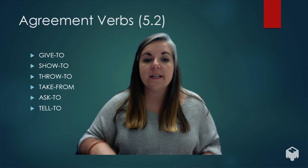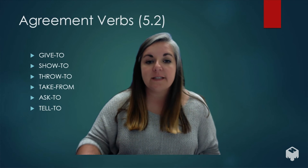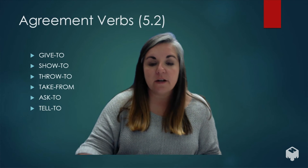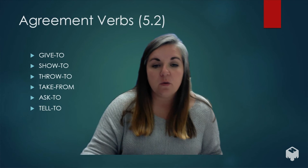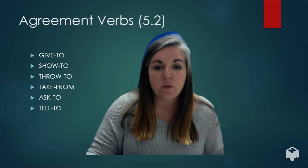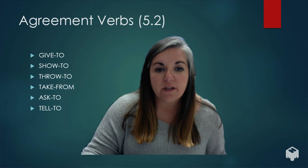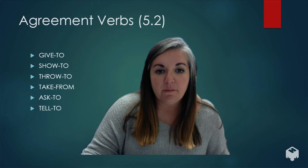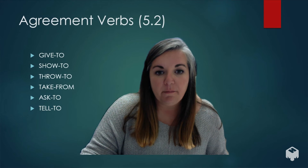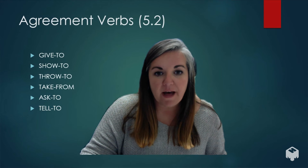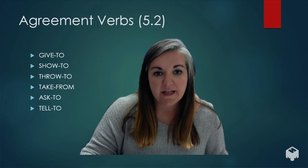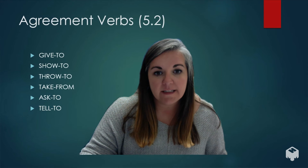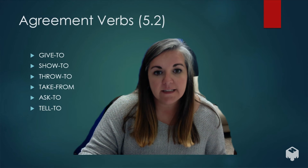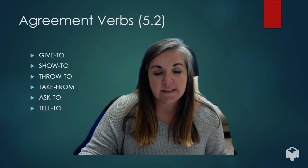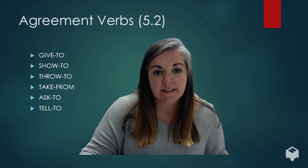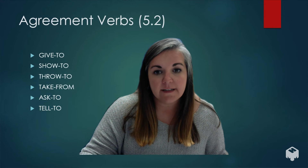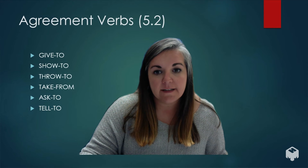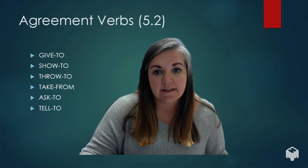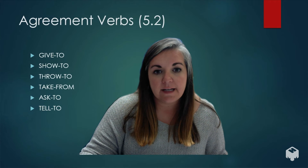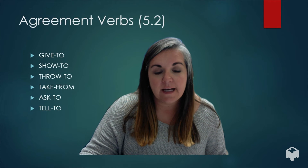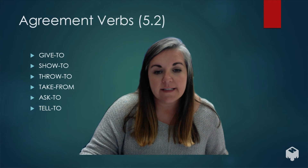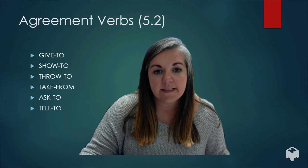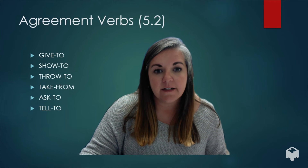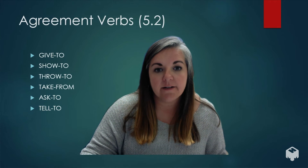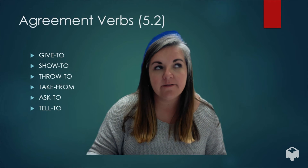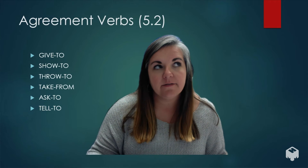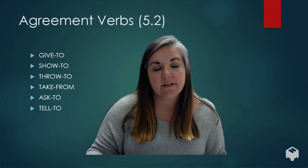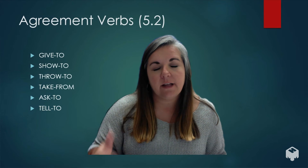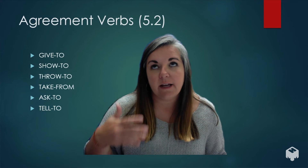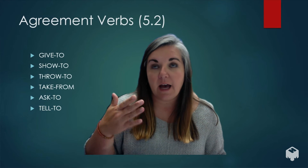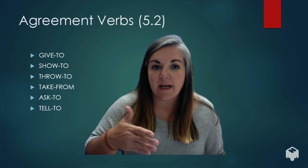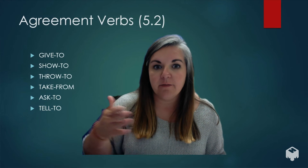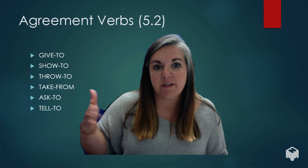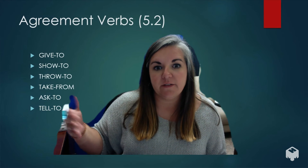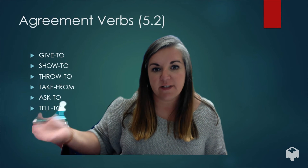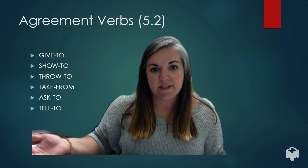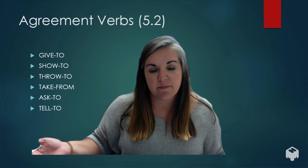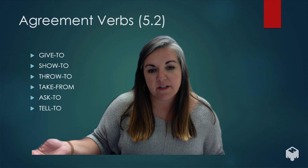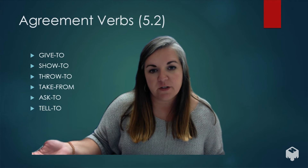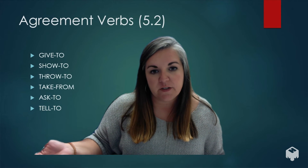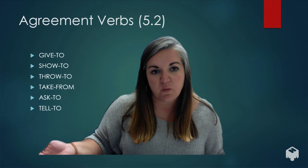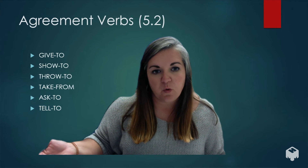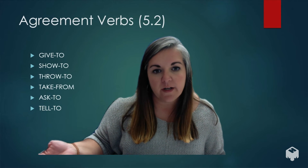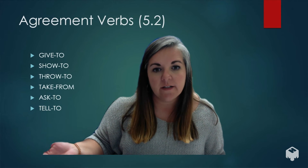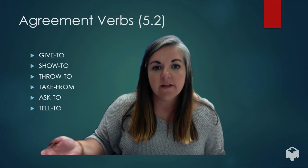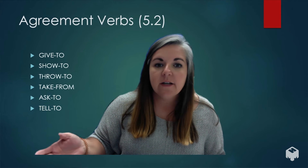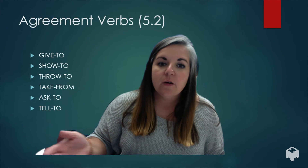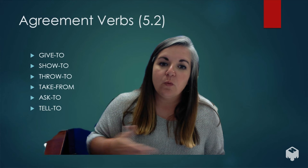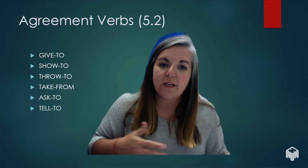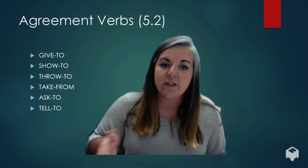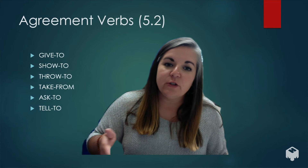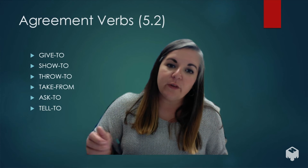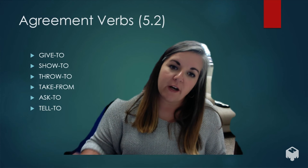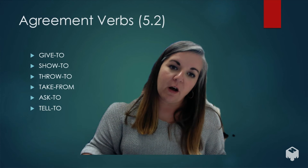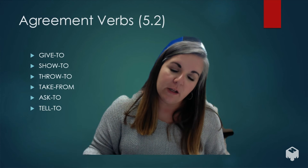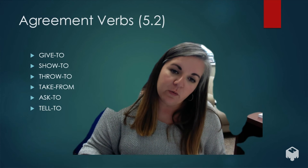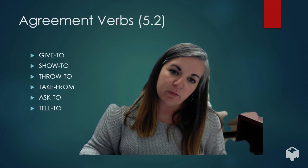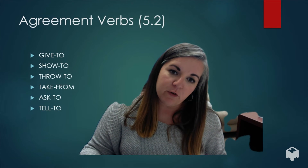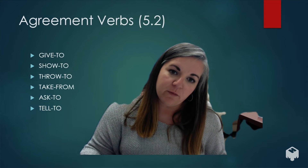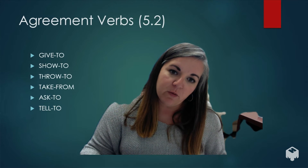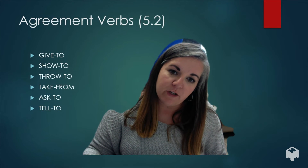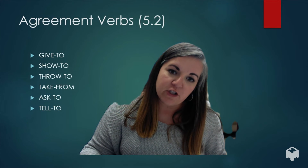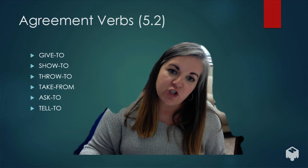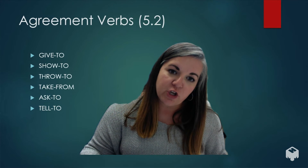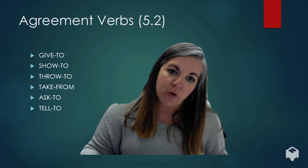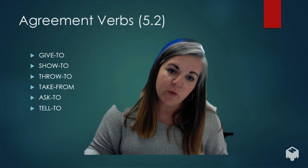In ASL, we combine the idea of like I am giving something to someone. We can do that all in